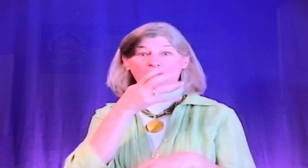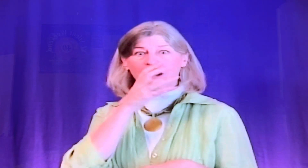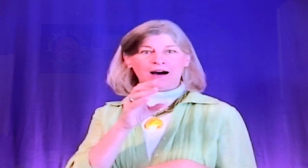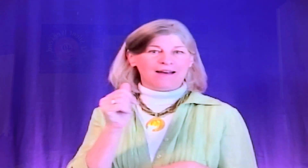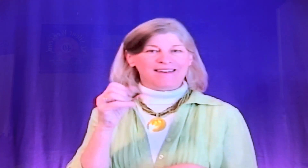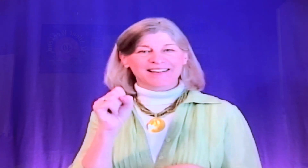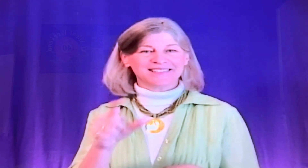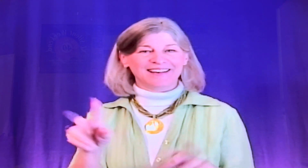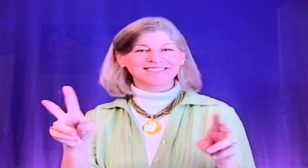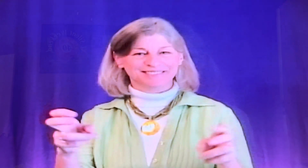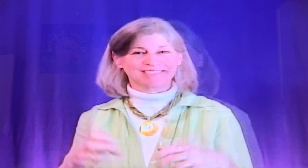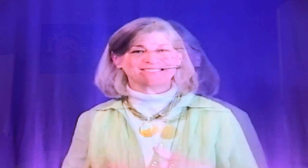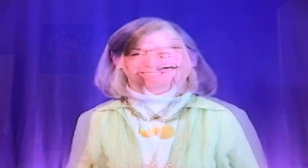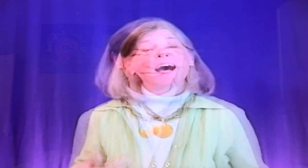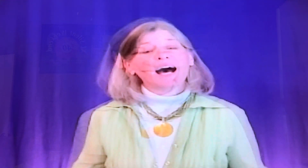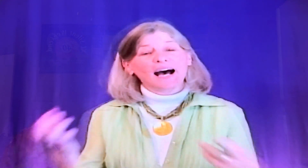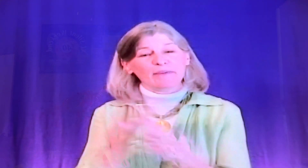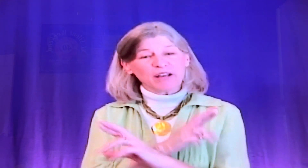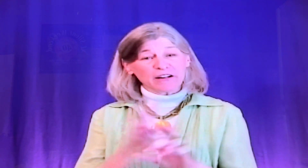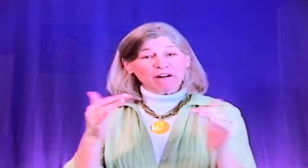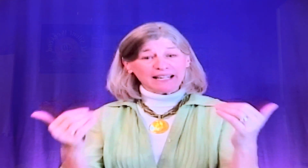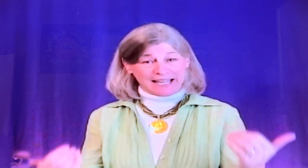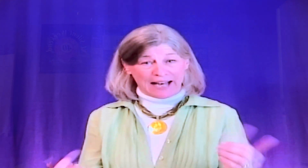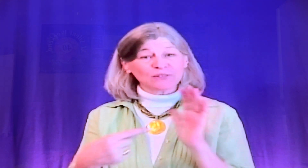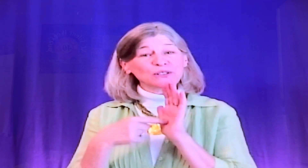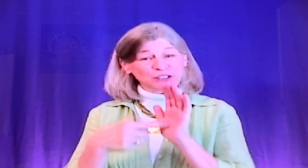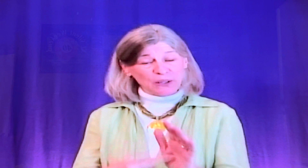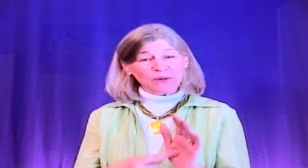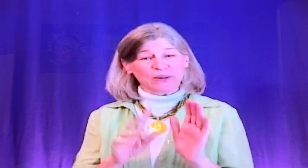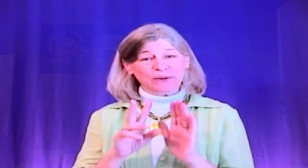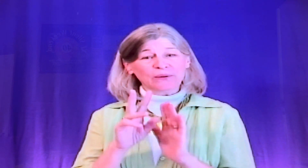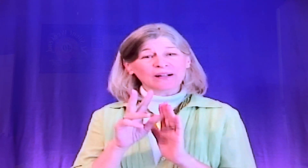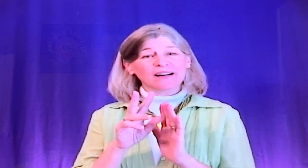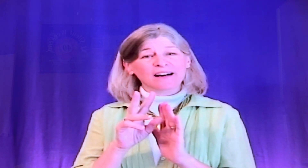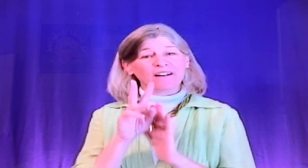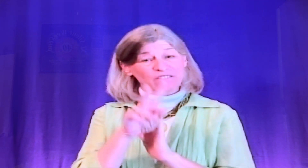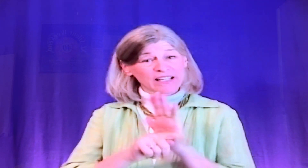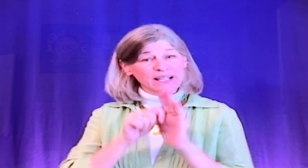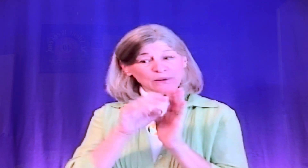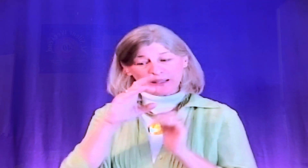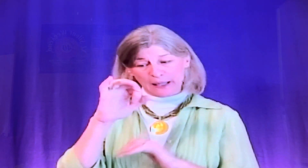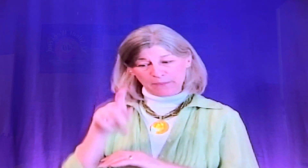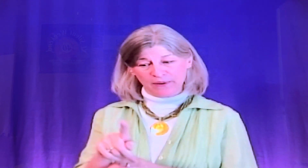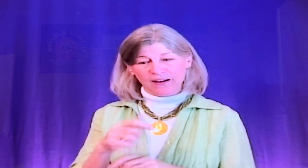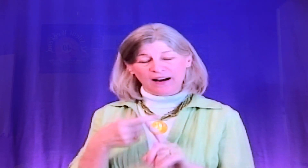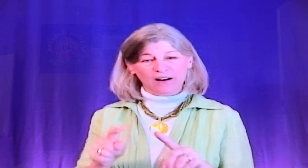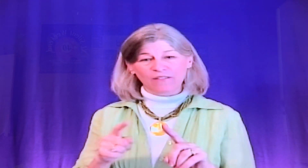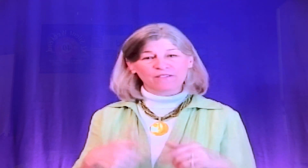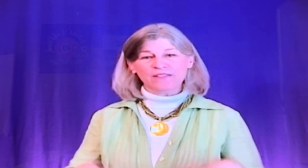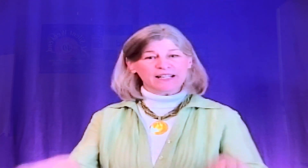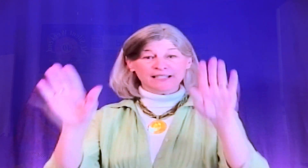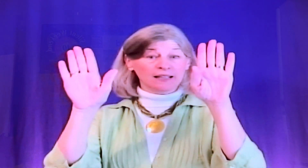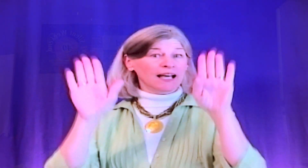hot ASL. I'm getting ready now to show you a video clip of the